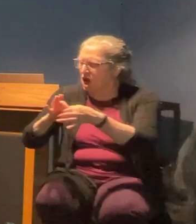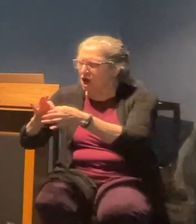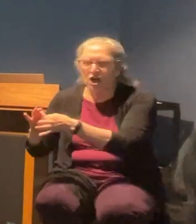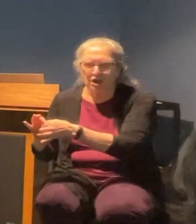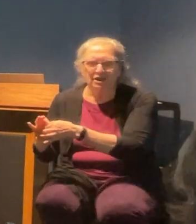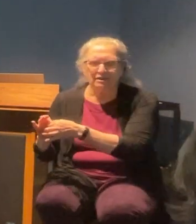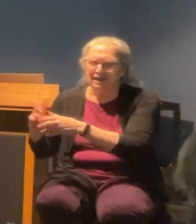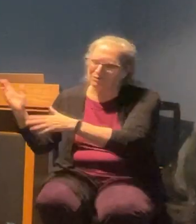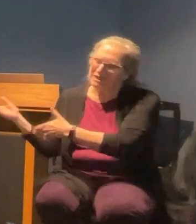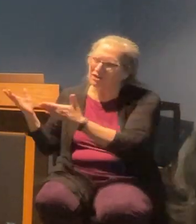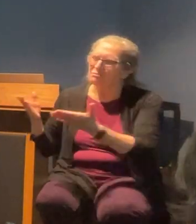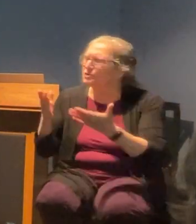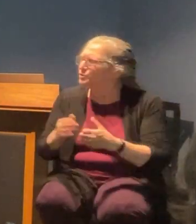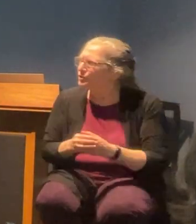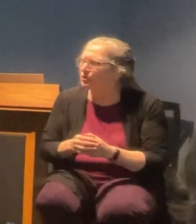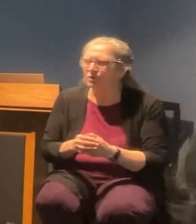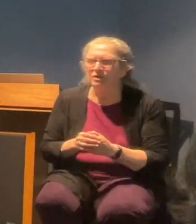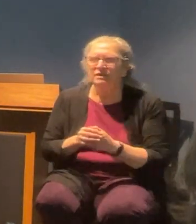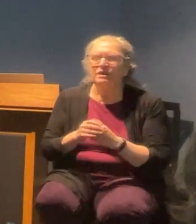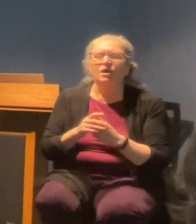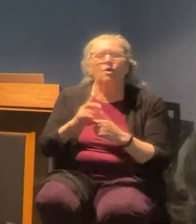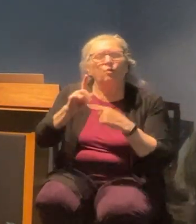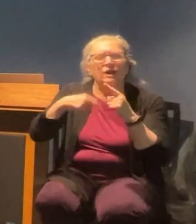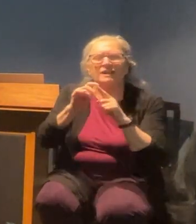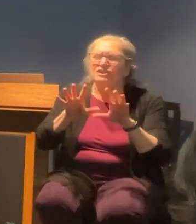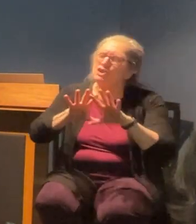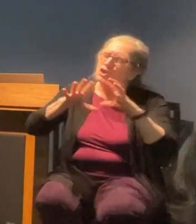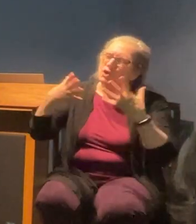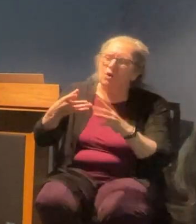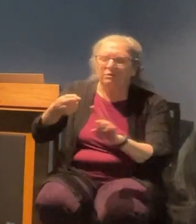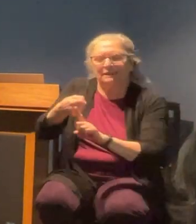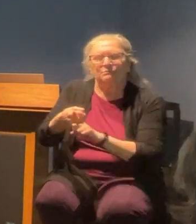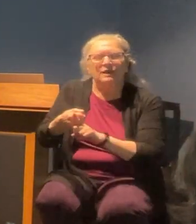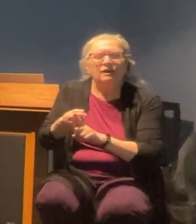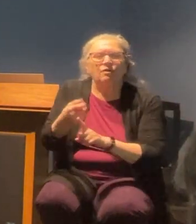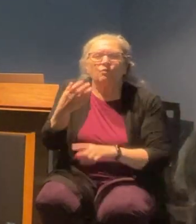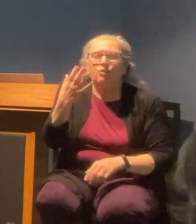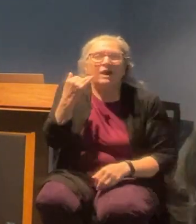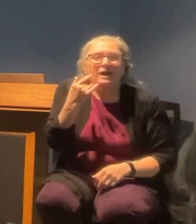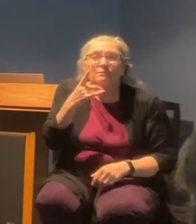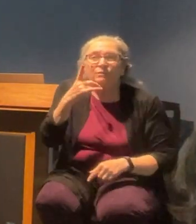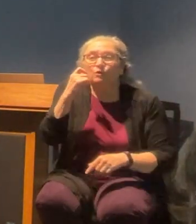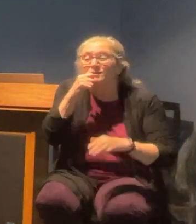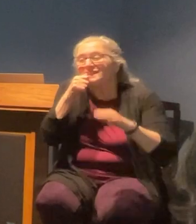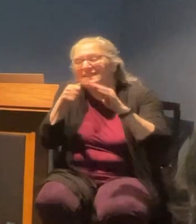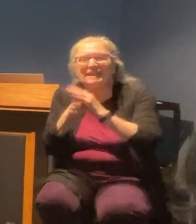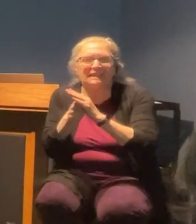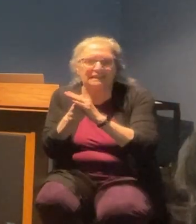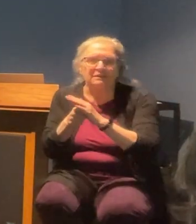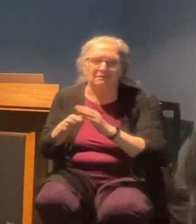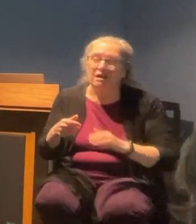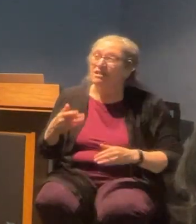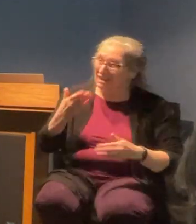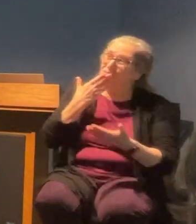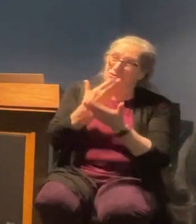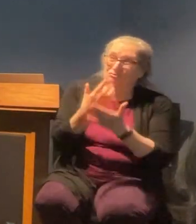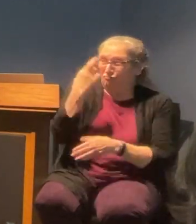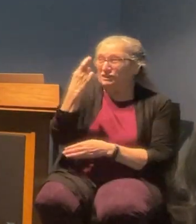workers, what's the environmental impact, because they hide it. They have good reasons to hide it.